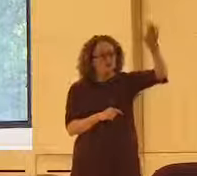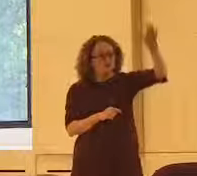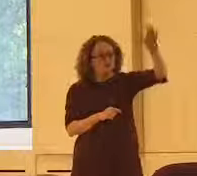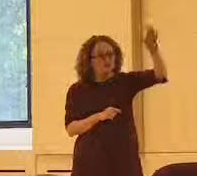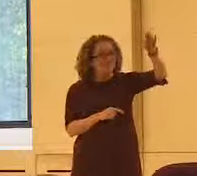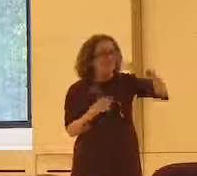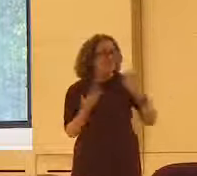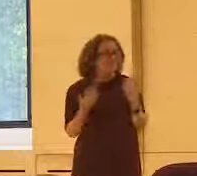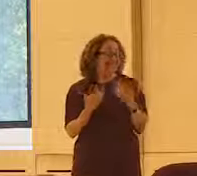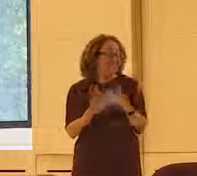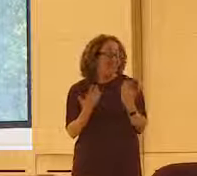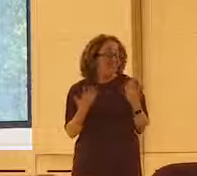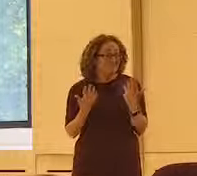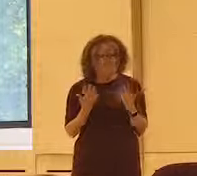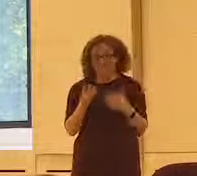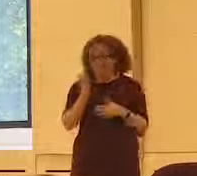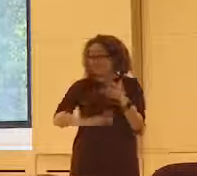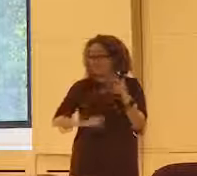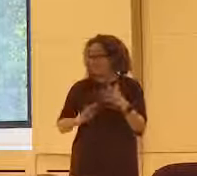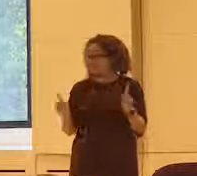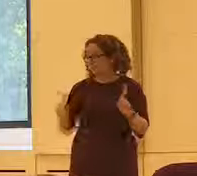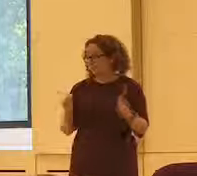So Jim was talking about as deaf children grow up,